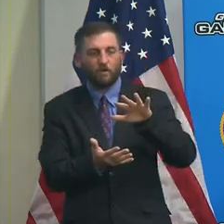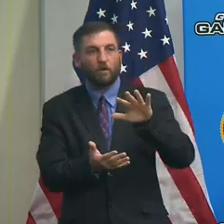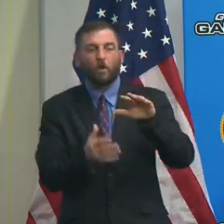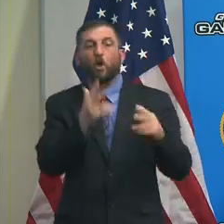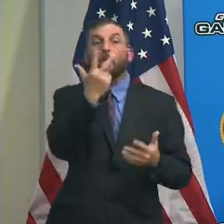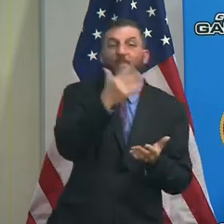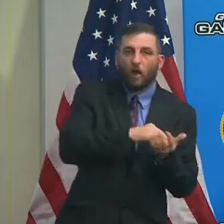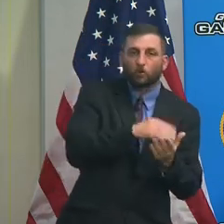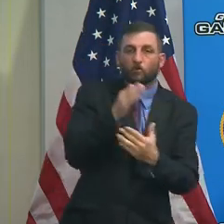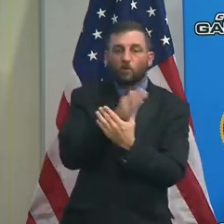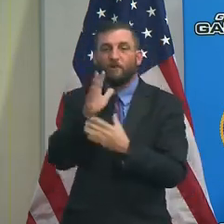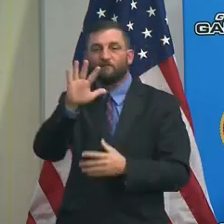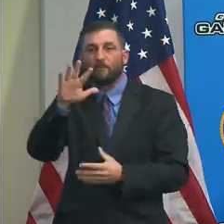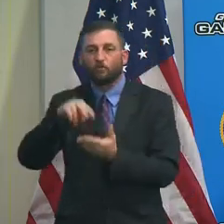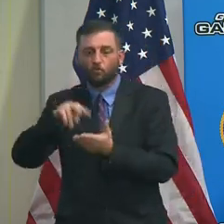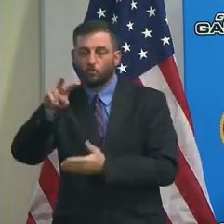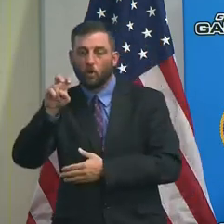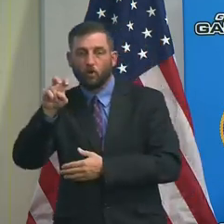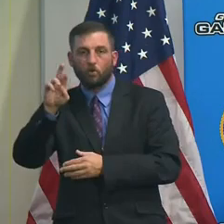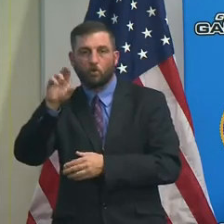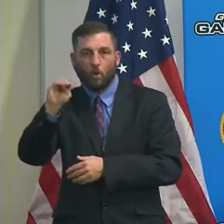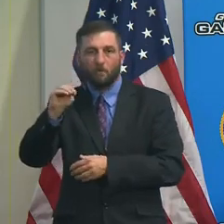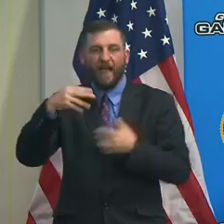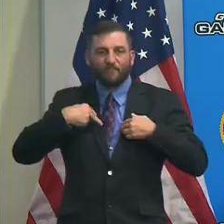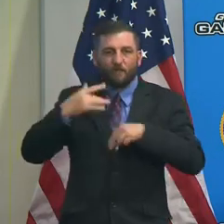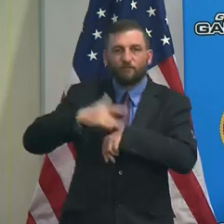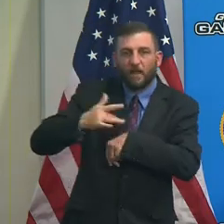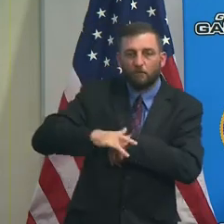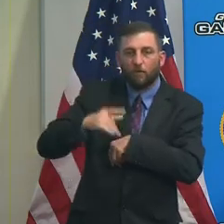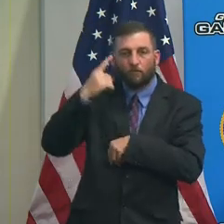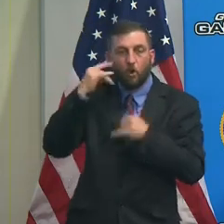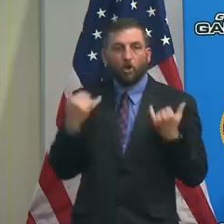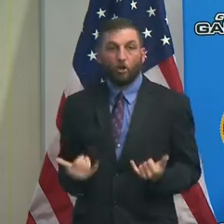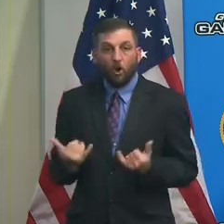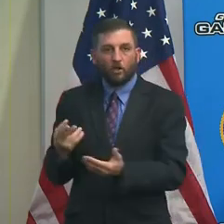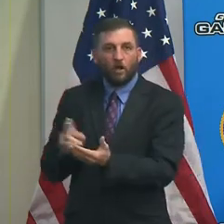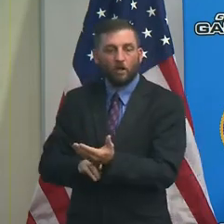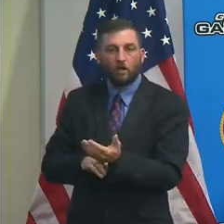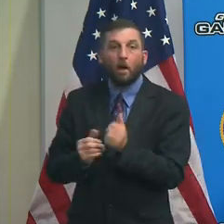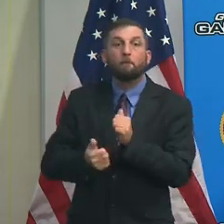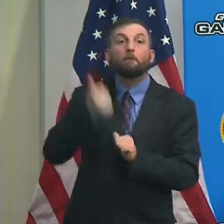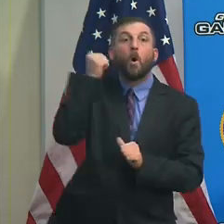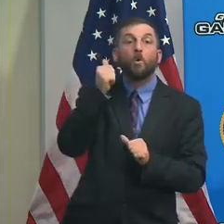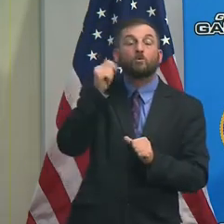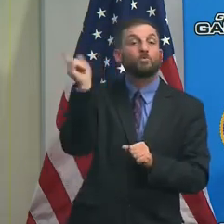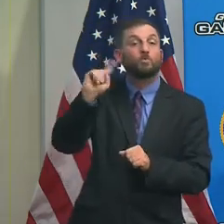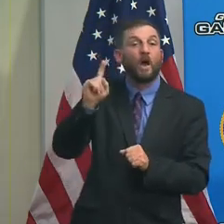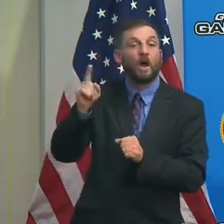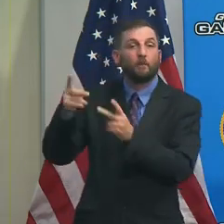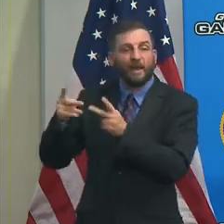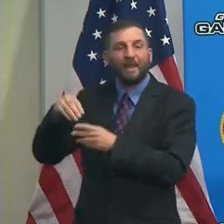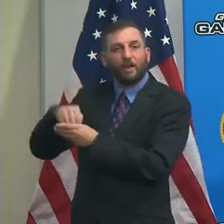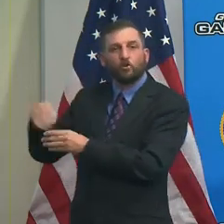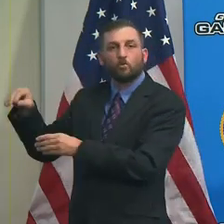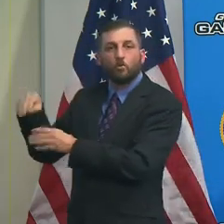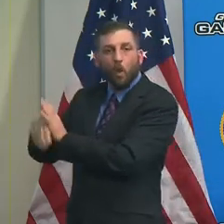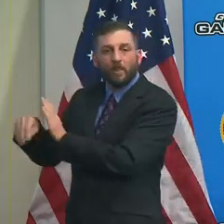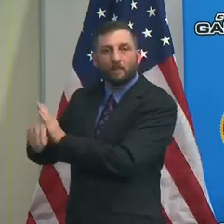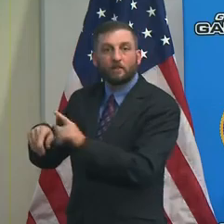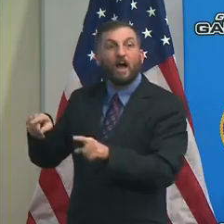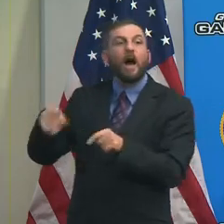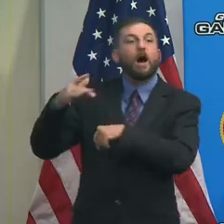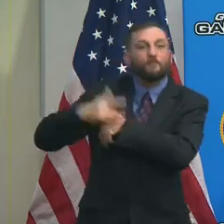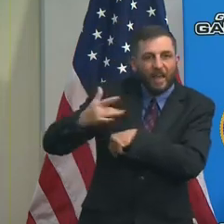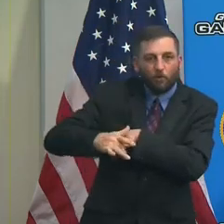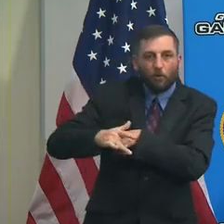available under the current contracts, majority of those are New Orleans. And those rooms are available, they're not filled. That's